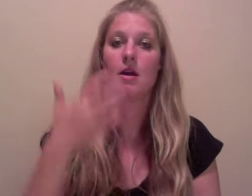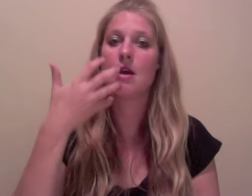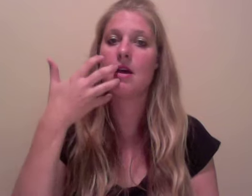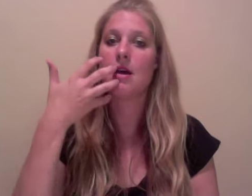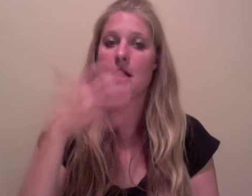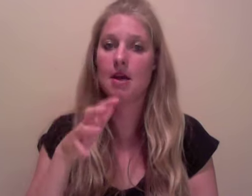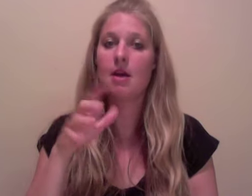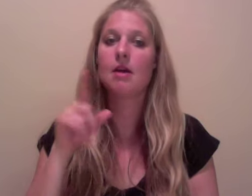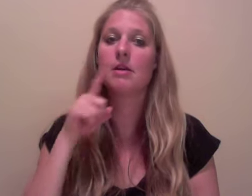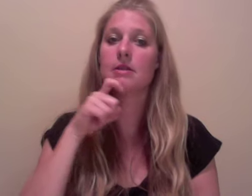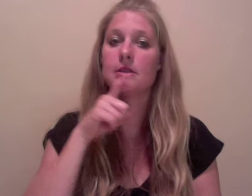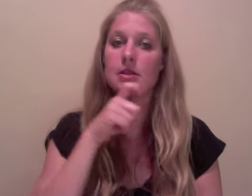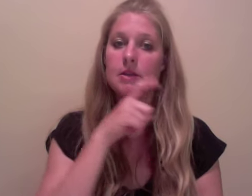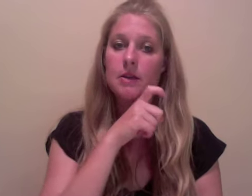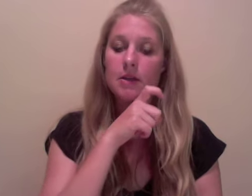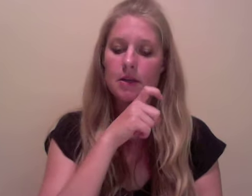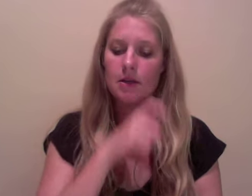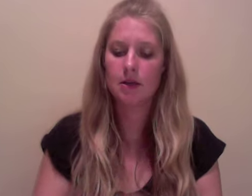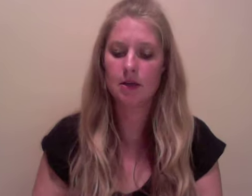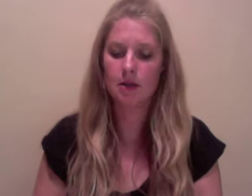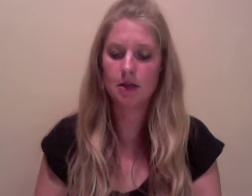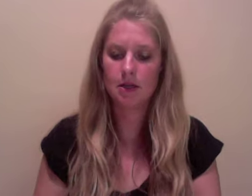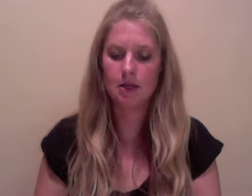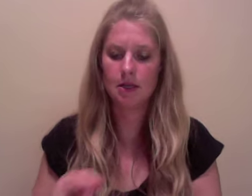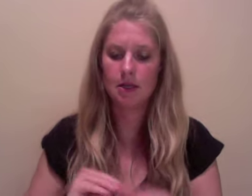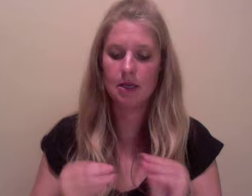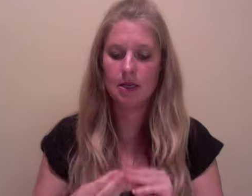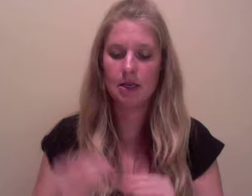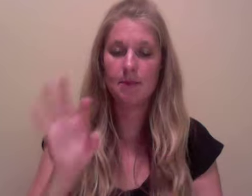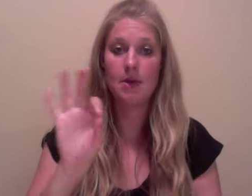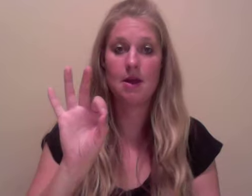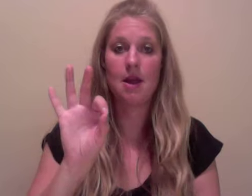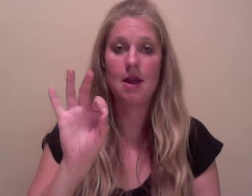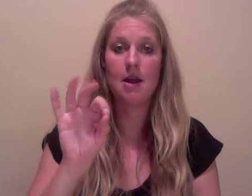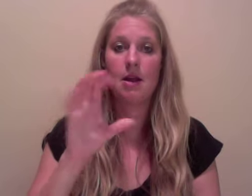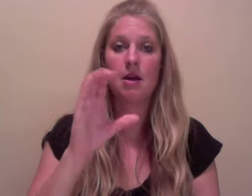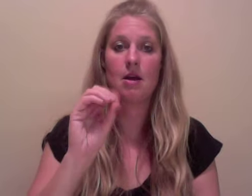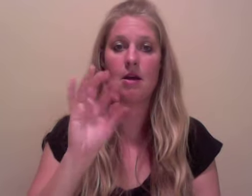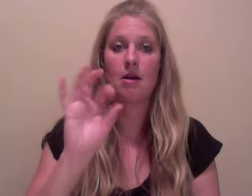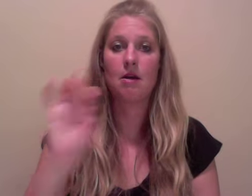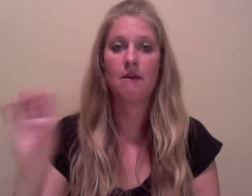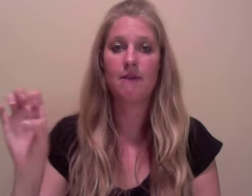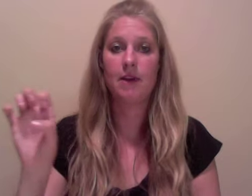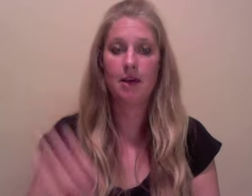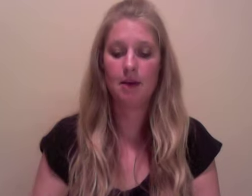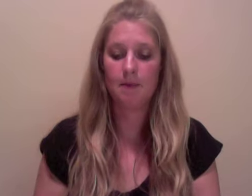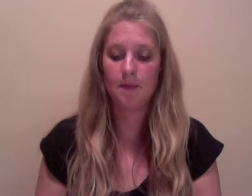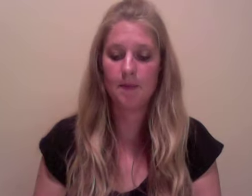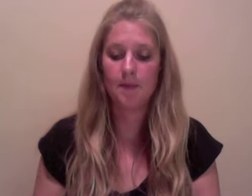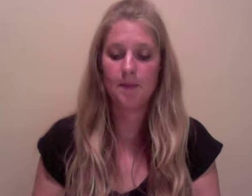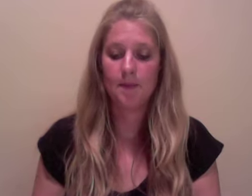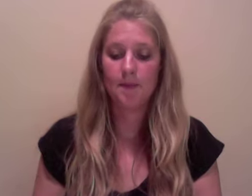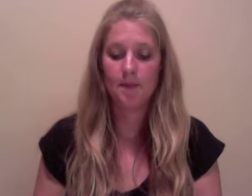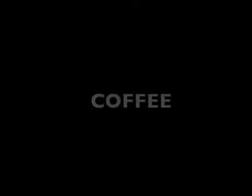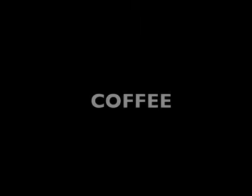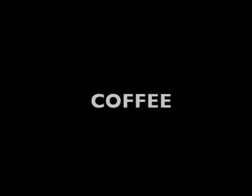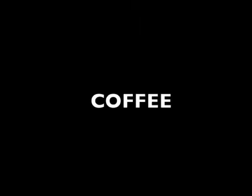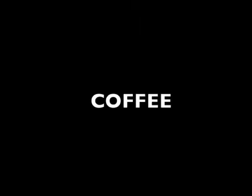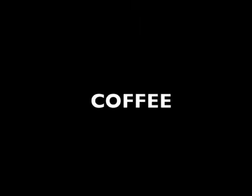If you remember, it's 2 signs, hot and then cereal. Number 9, coffee. So go ahead and sign